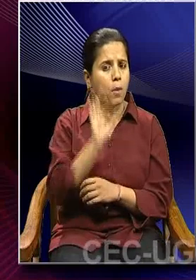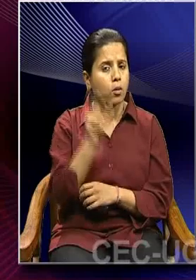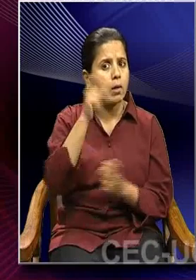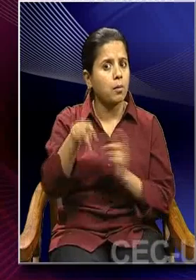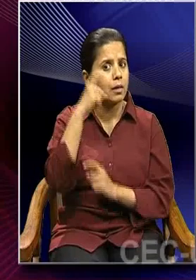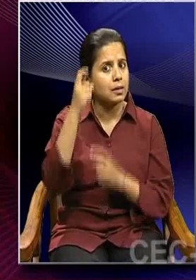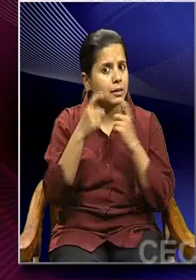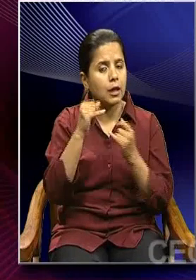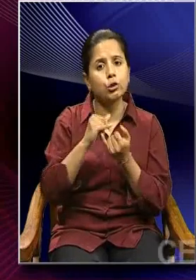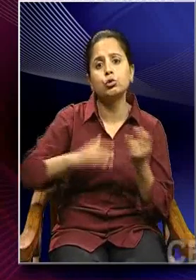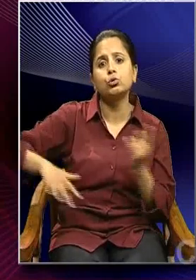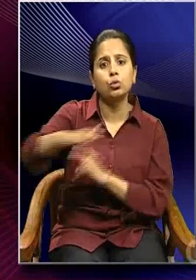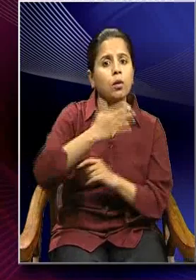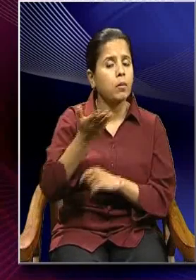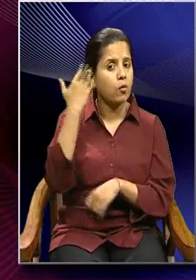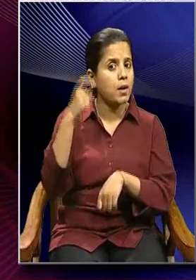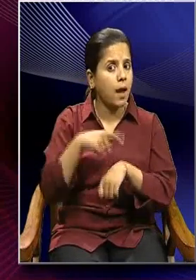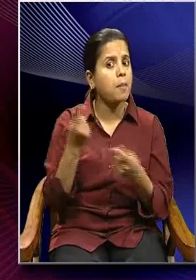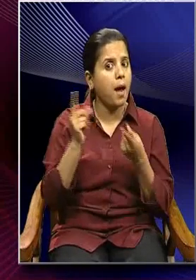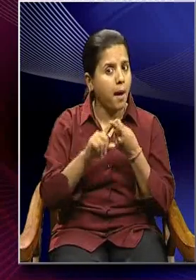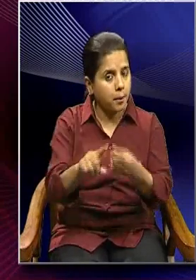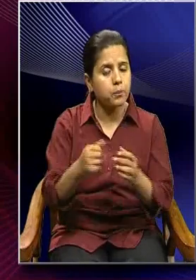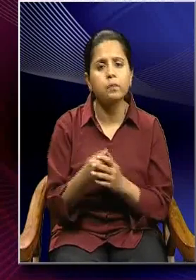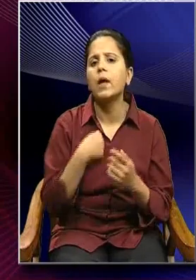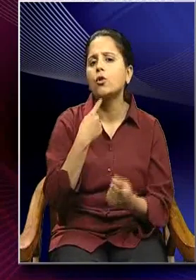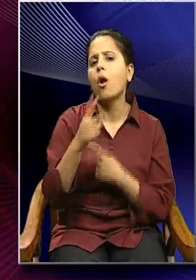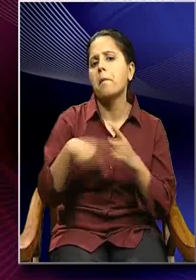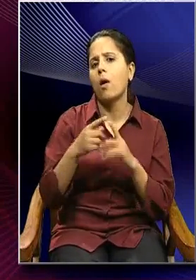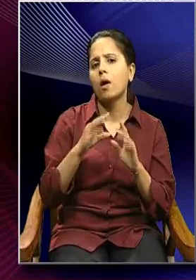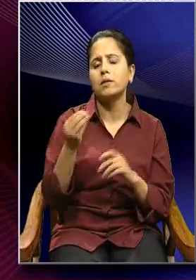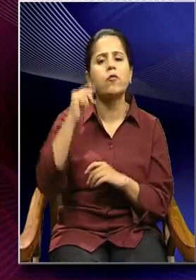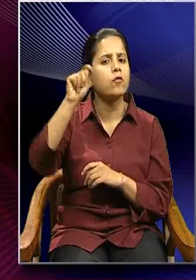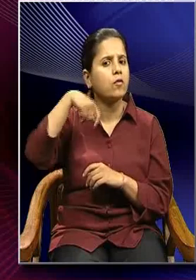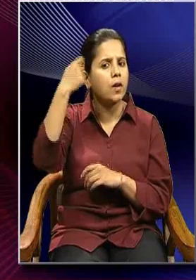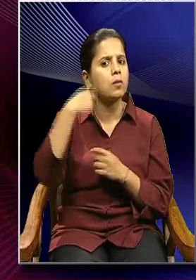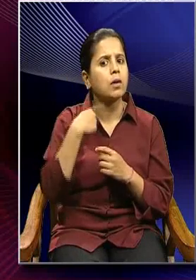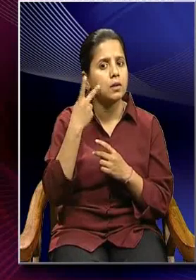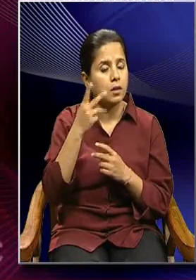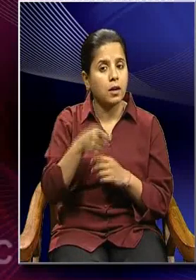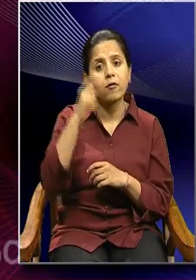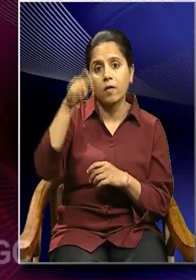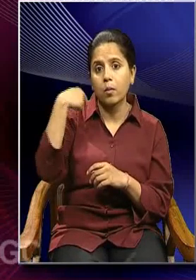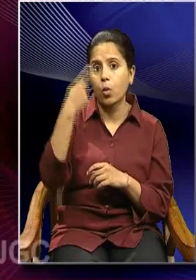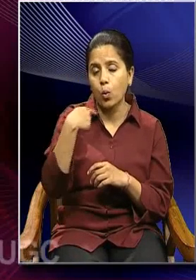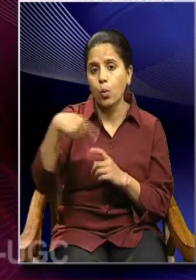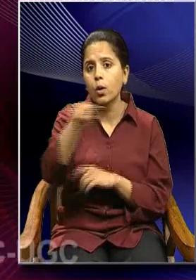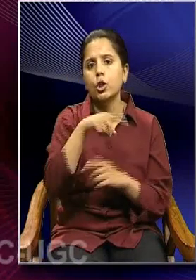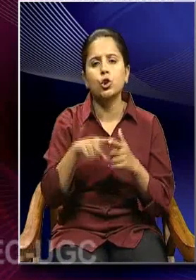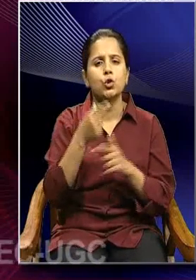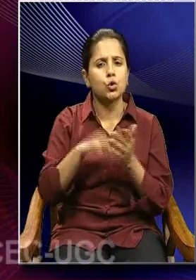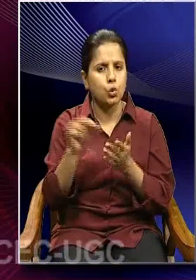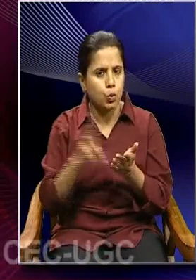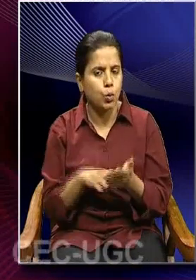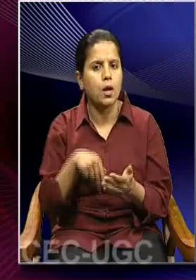the society in those times. We also talked about some of the films by these filmmakers, whether Junoon,